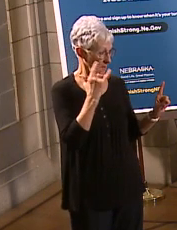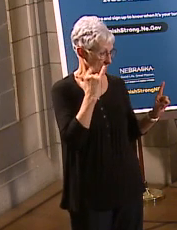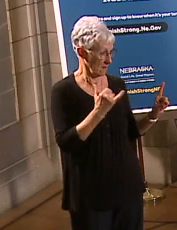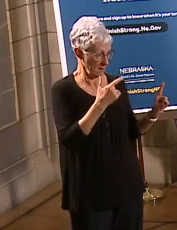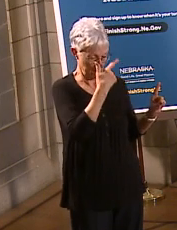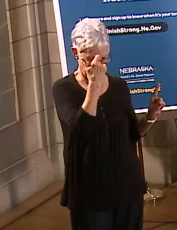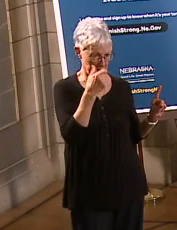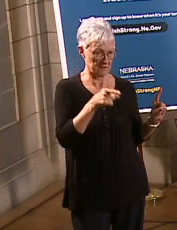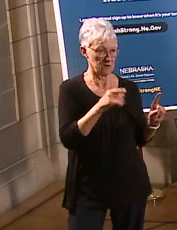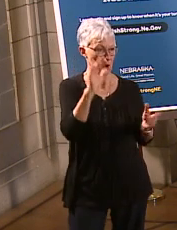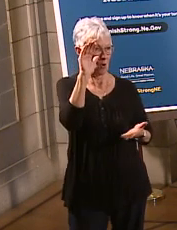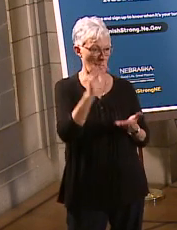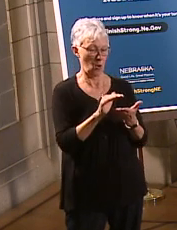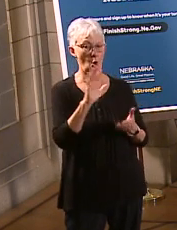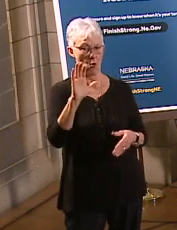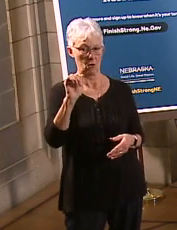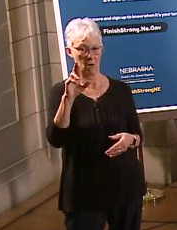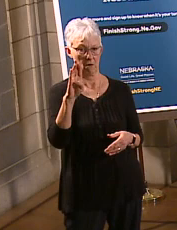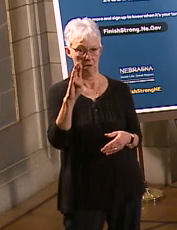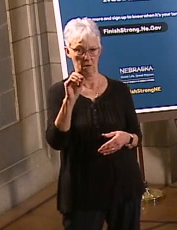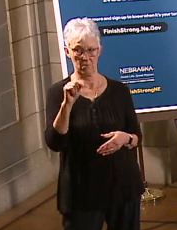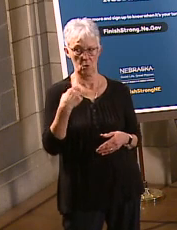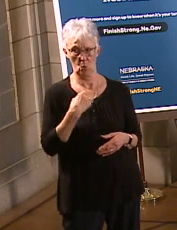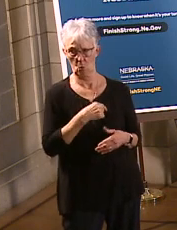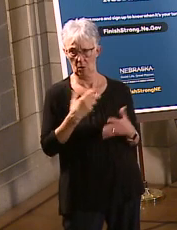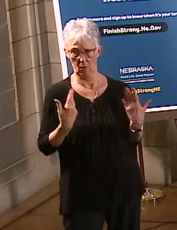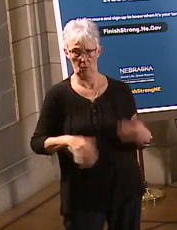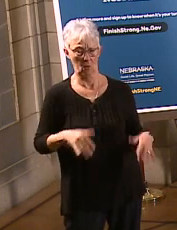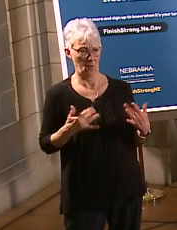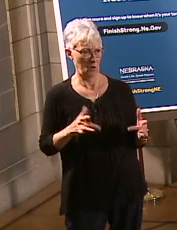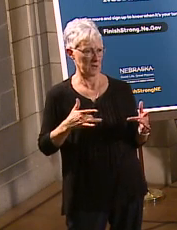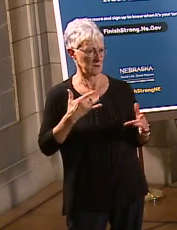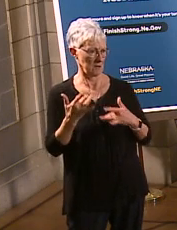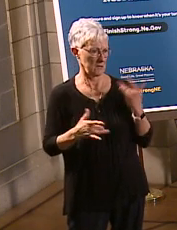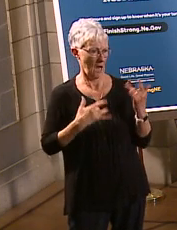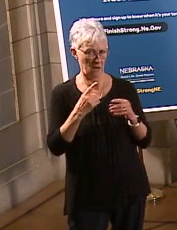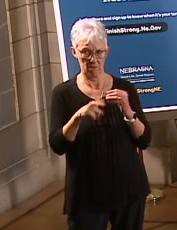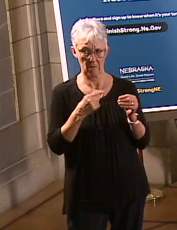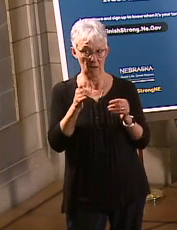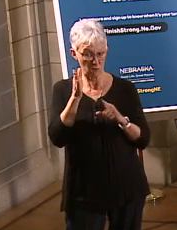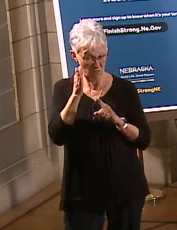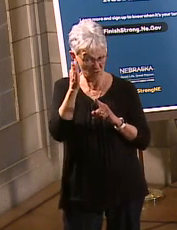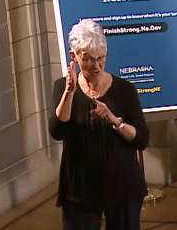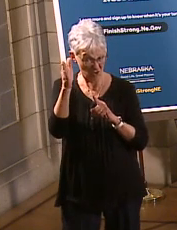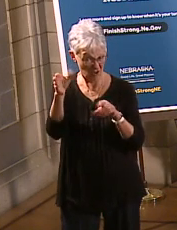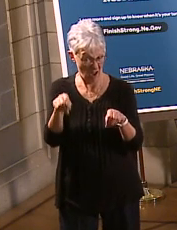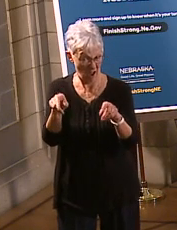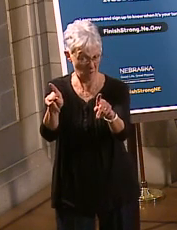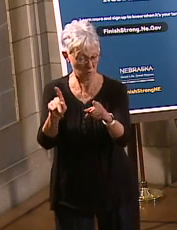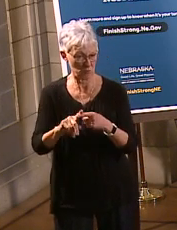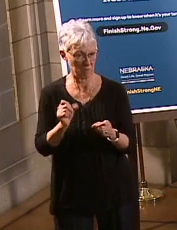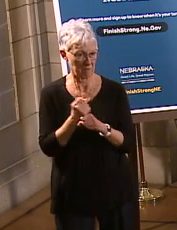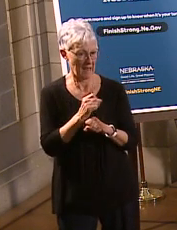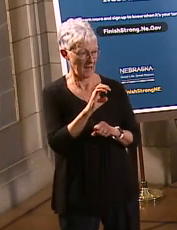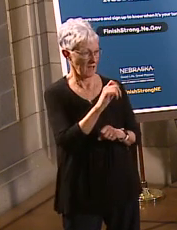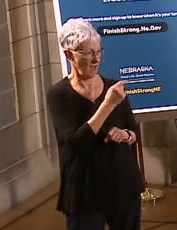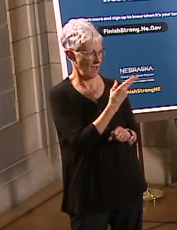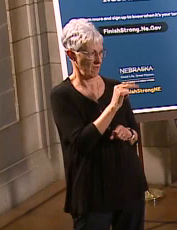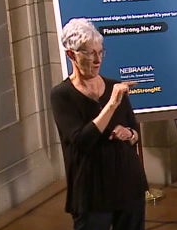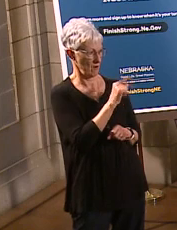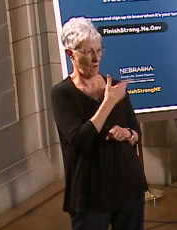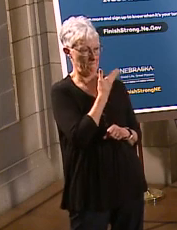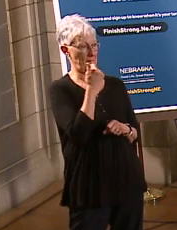lower carbon ethanol. So we're excited about the opportunities that are coming to make ethanol even greener than what it already is